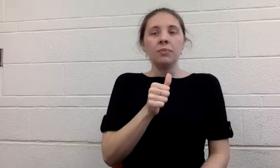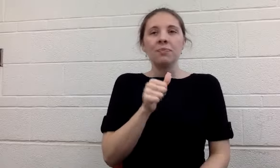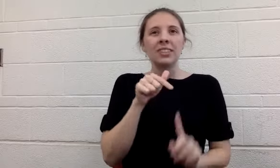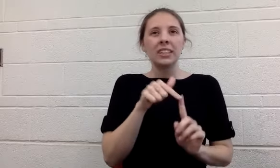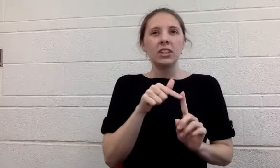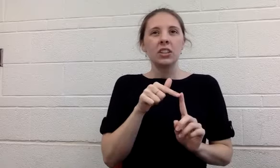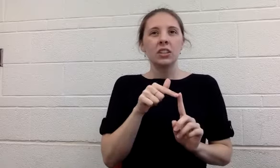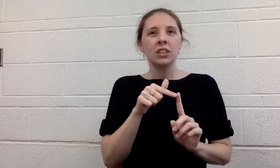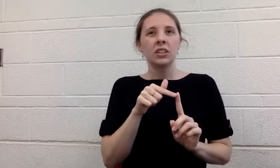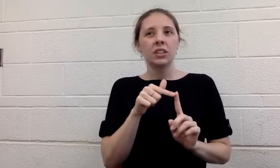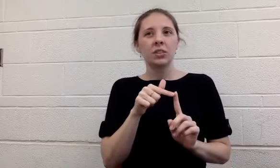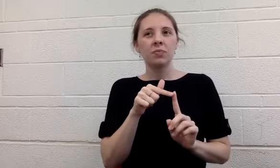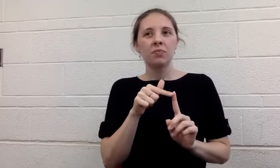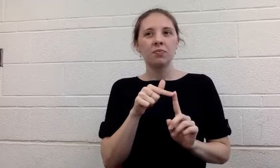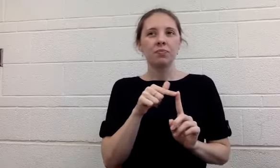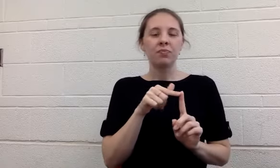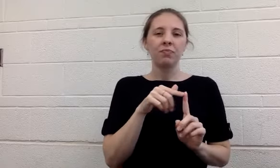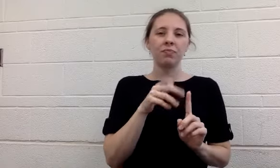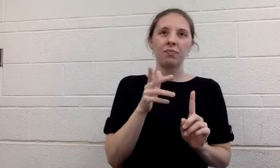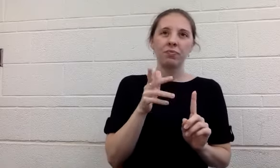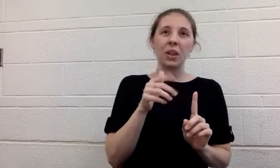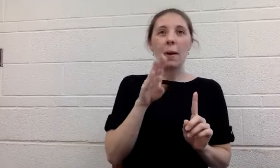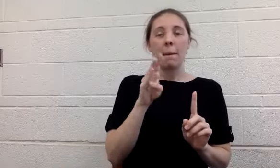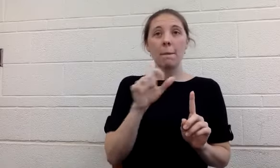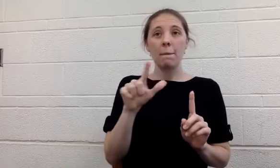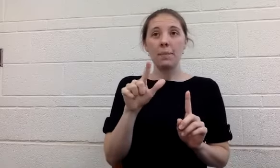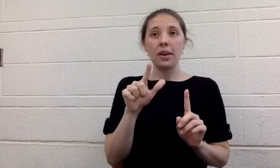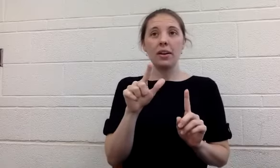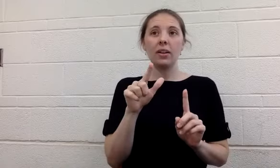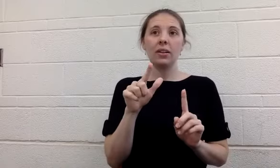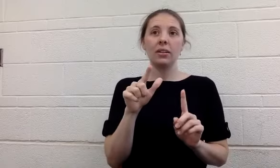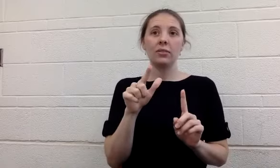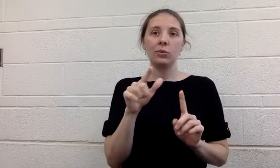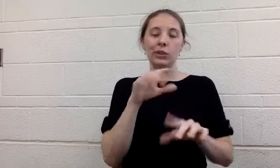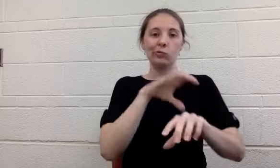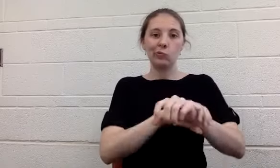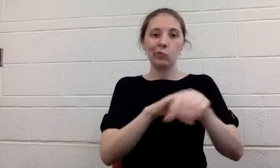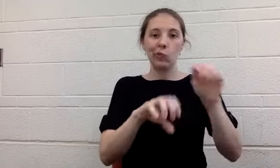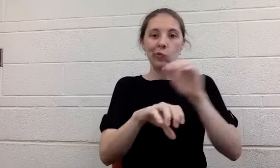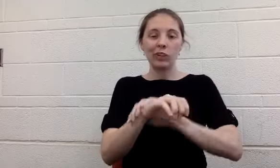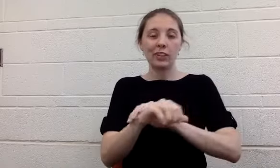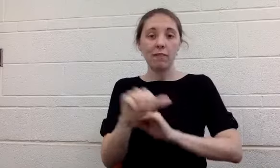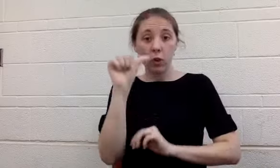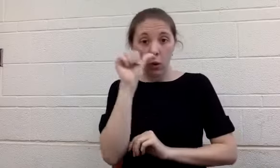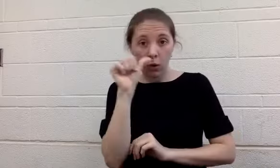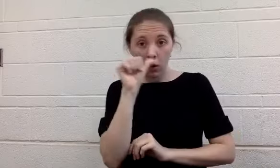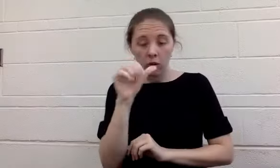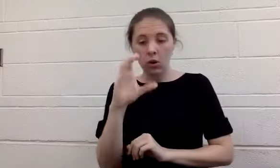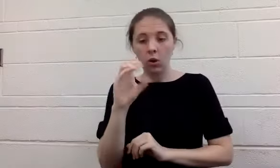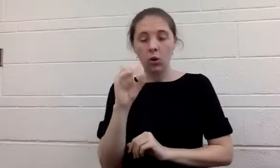about, our ability now as a family to come together. I have another son who's even older than Earl.